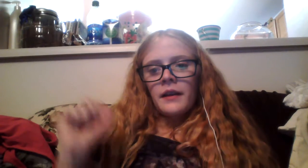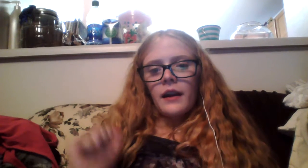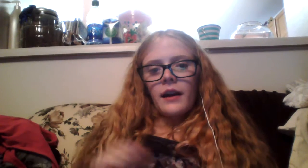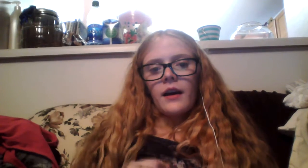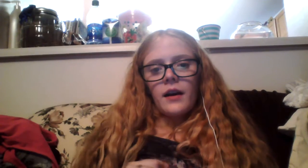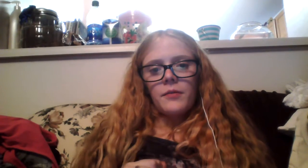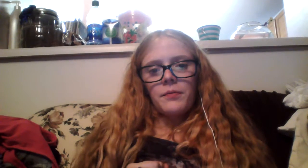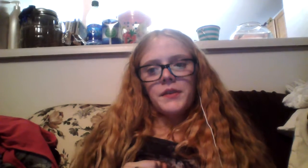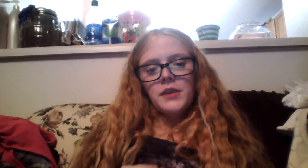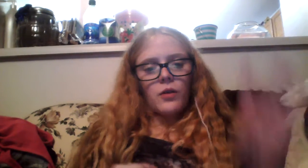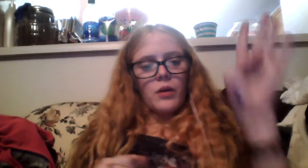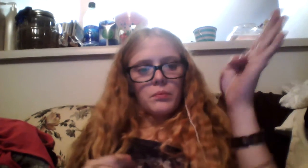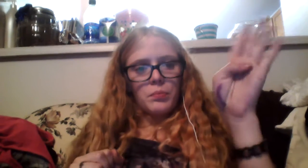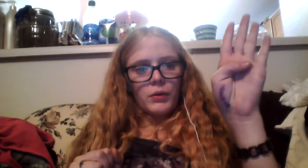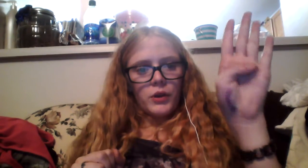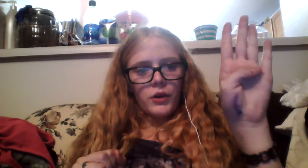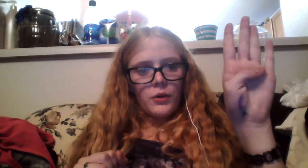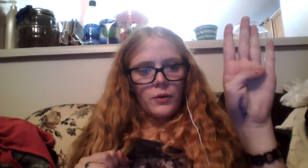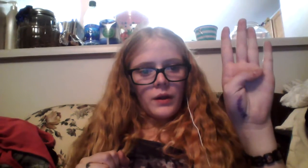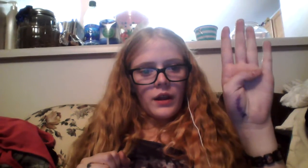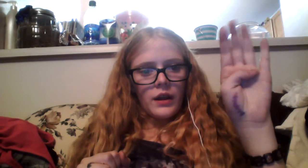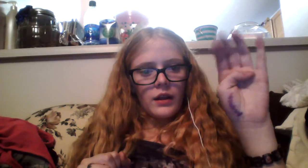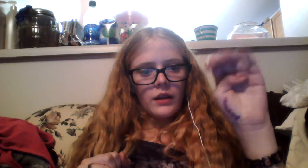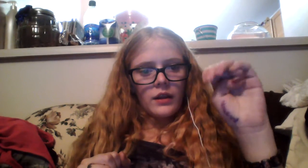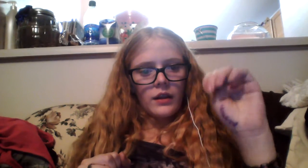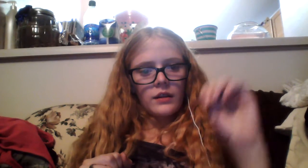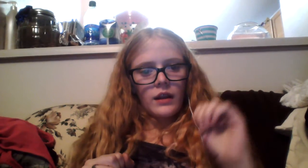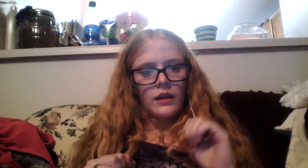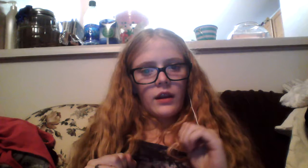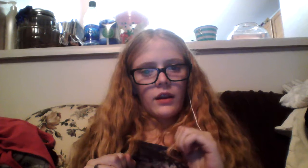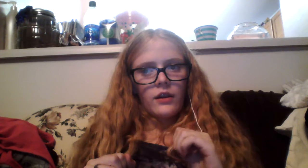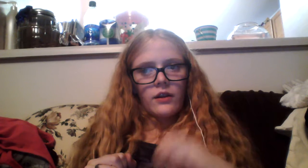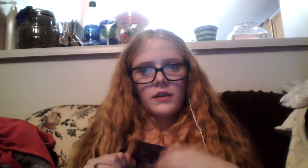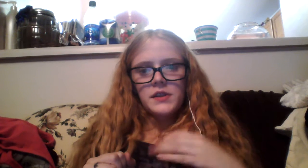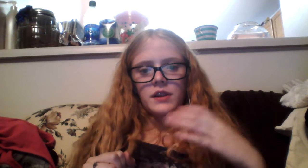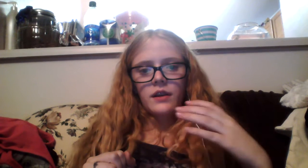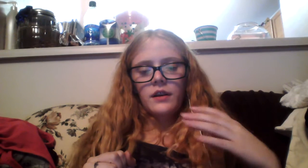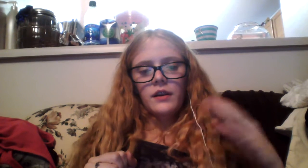So blue, and then there's